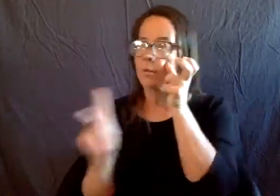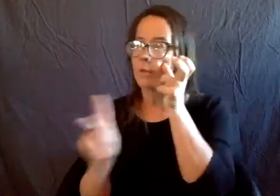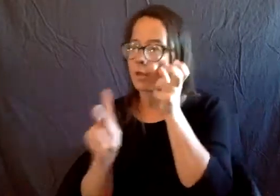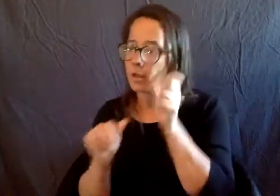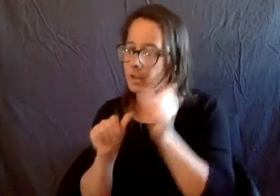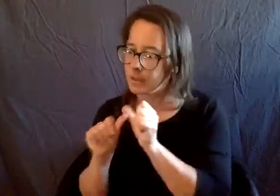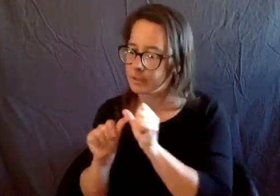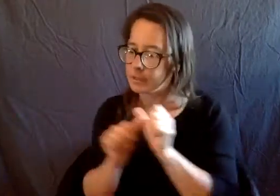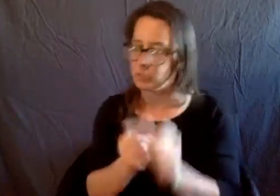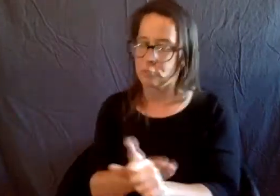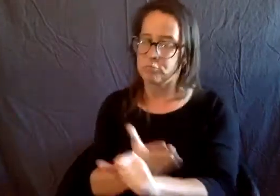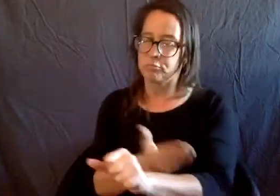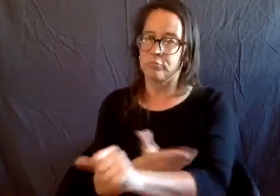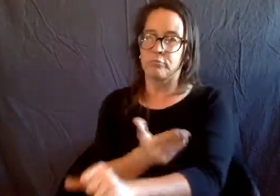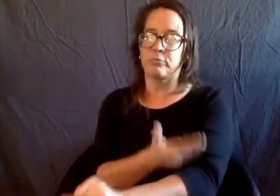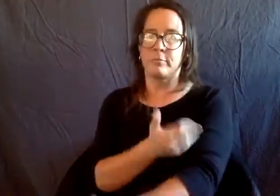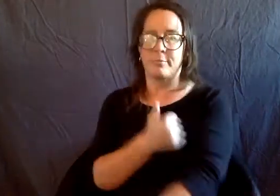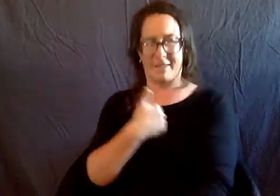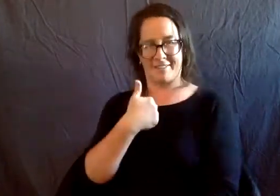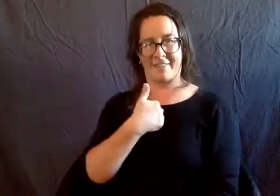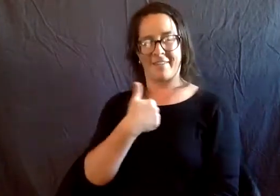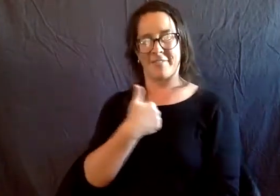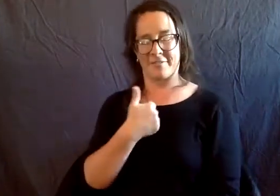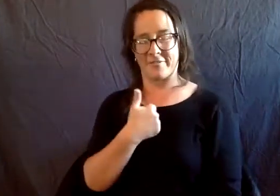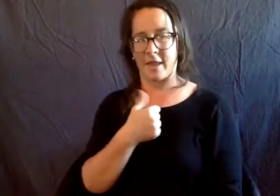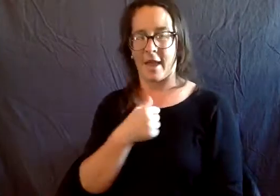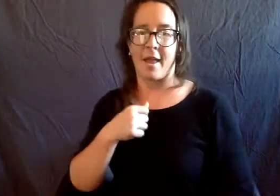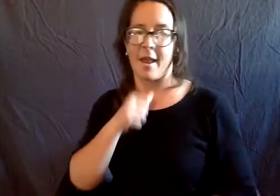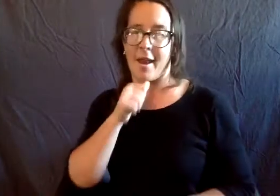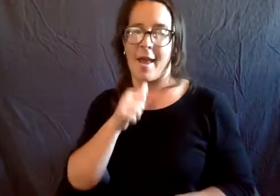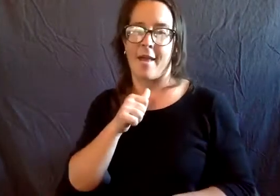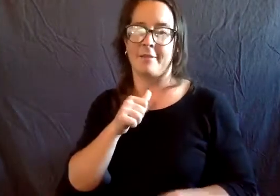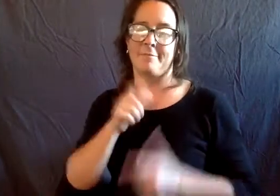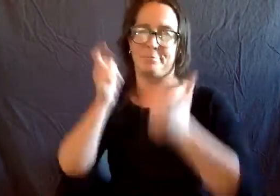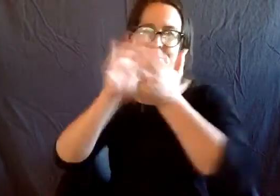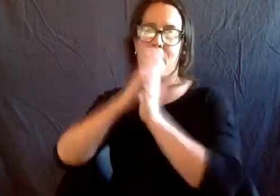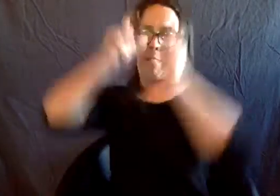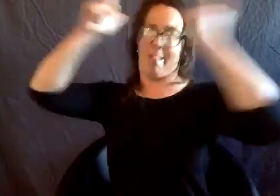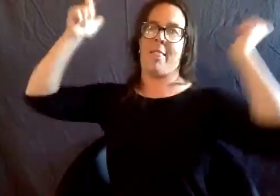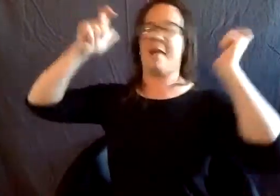myself, not so that I can come in here and name the meeting after myself and make it all about